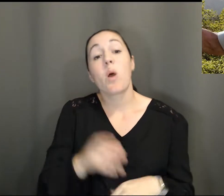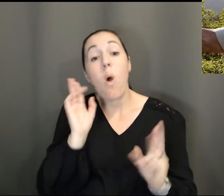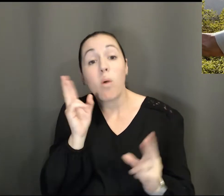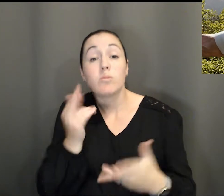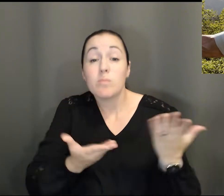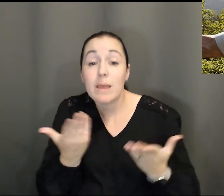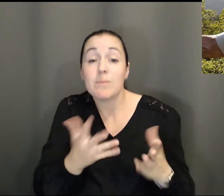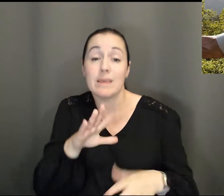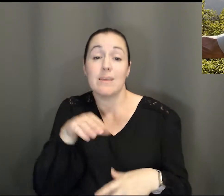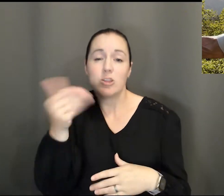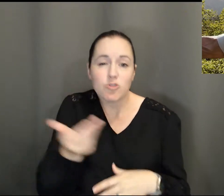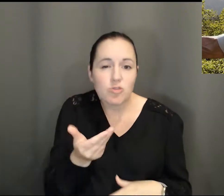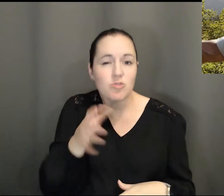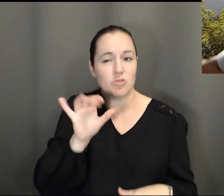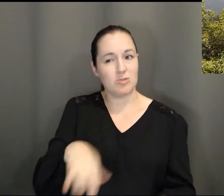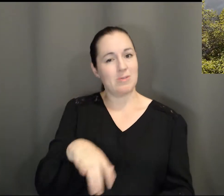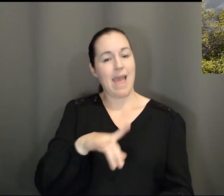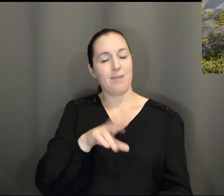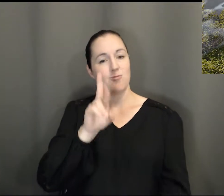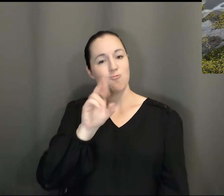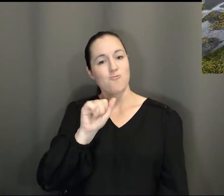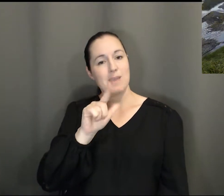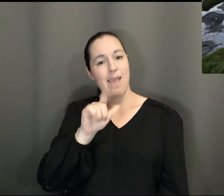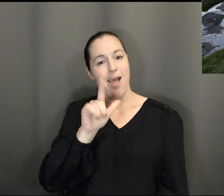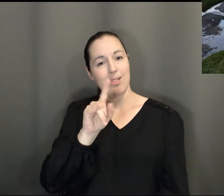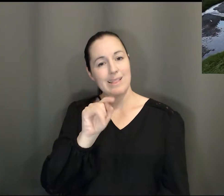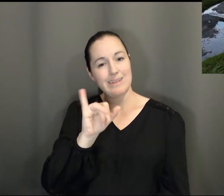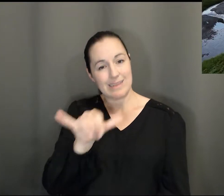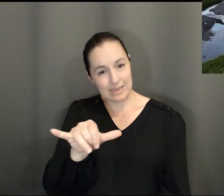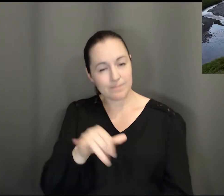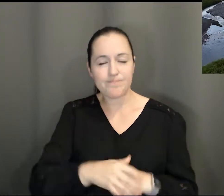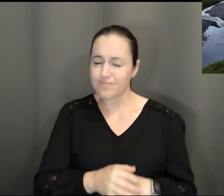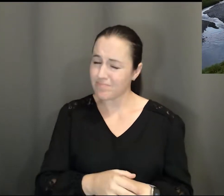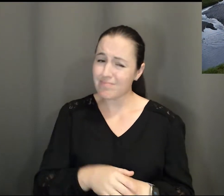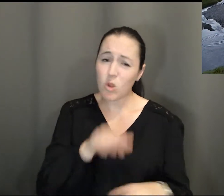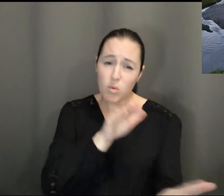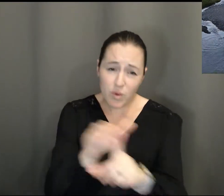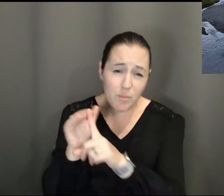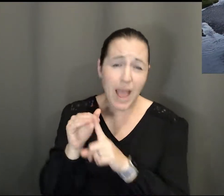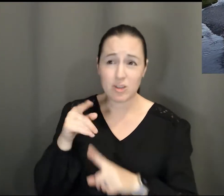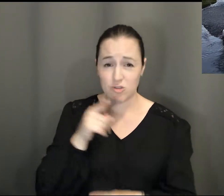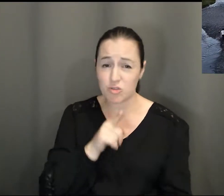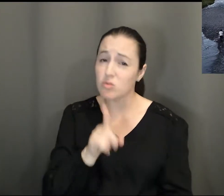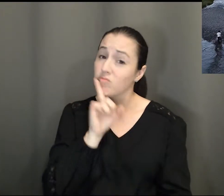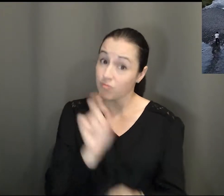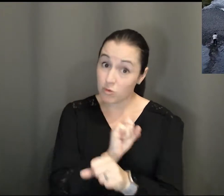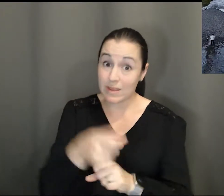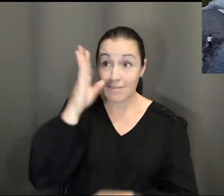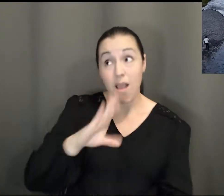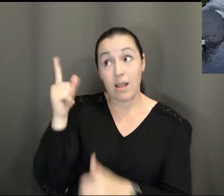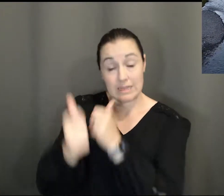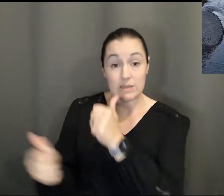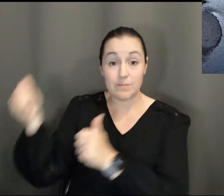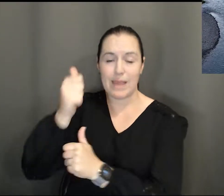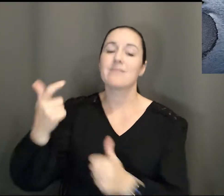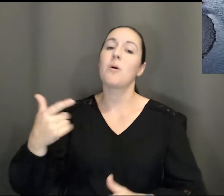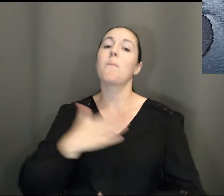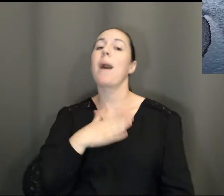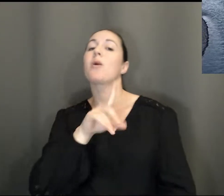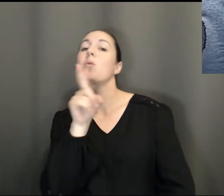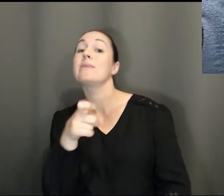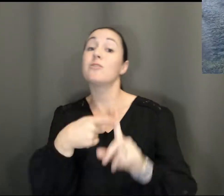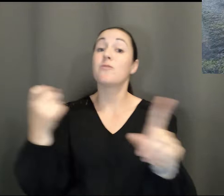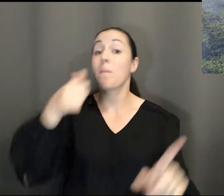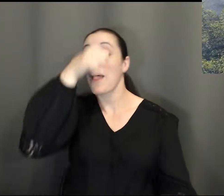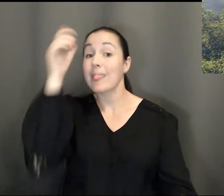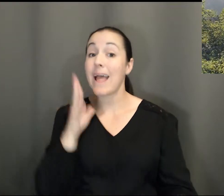this beautiful place. How big is your God? Is He bigger than your problems? Is He bigger than your disappointments? Is